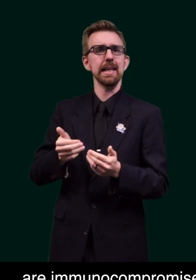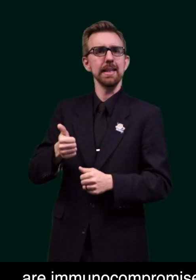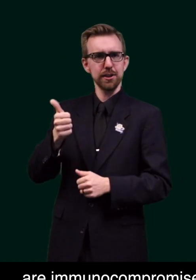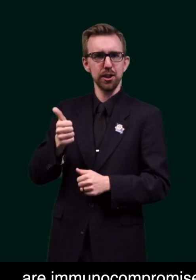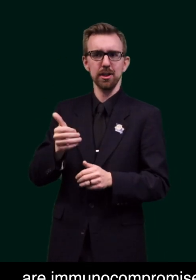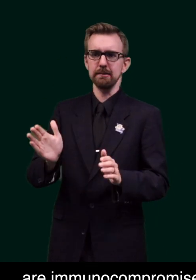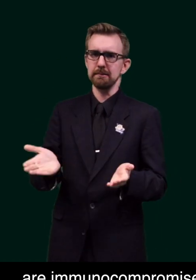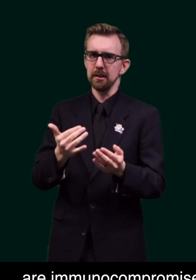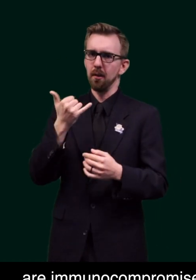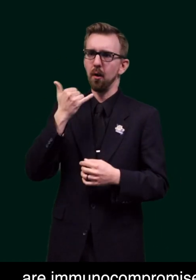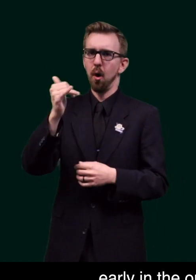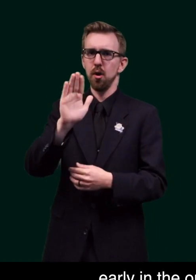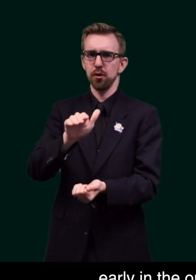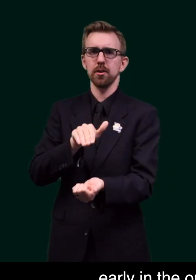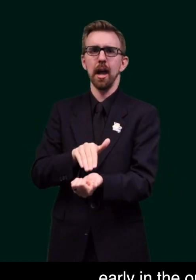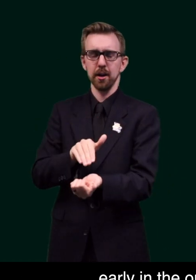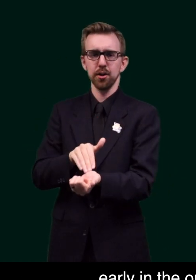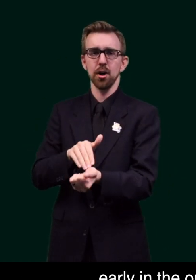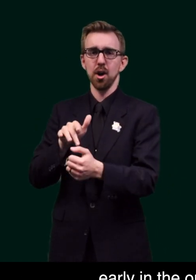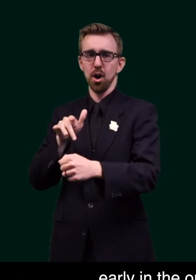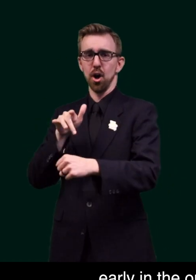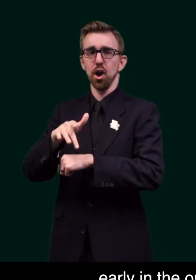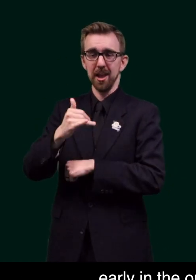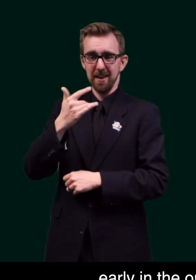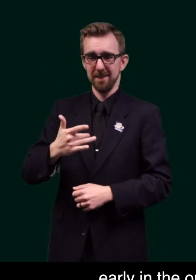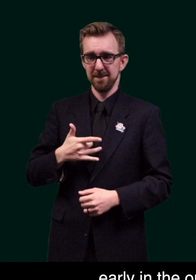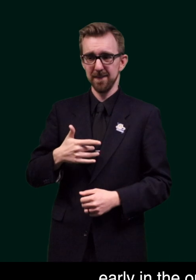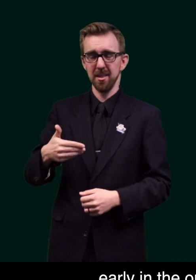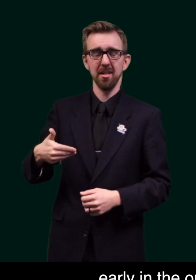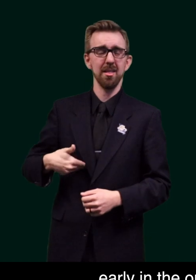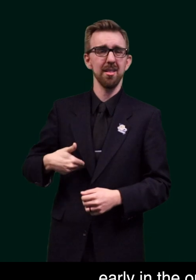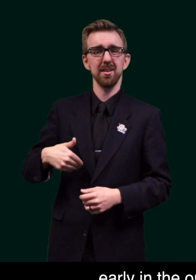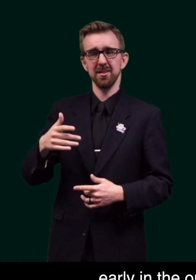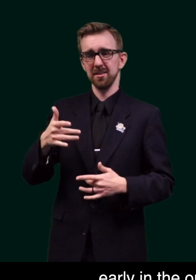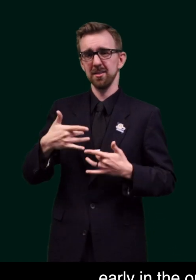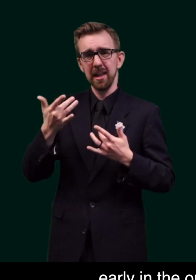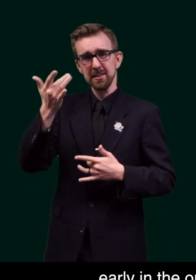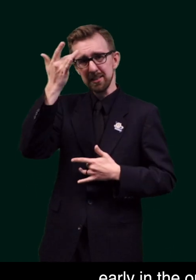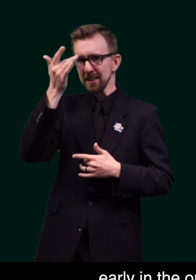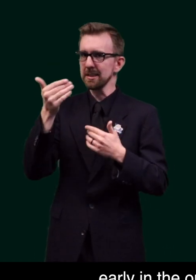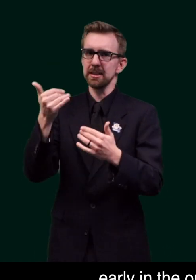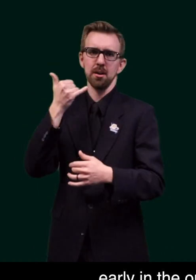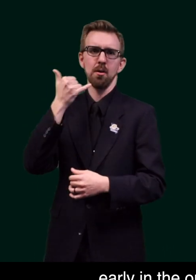to call their medical providers early in the onset of even a mild illness.